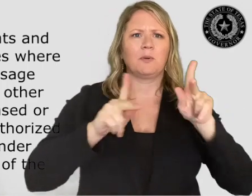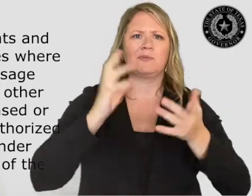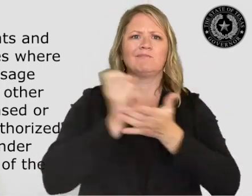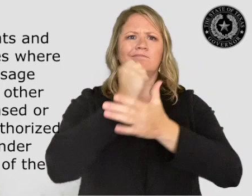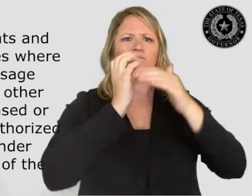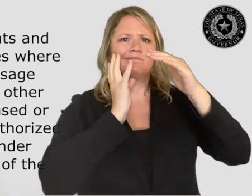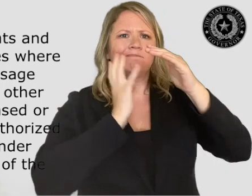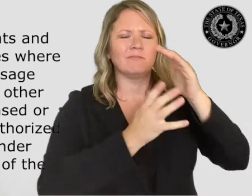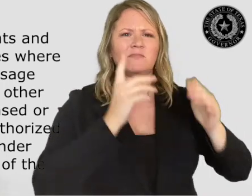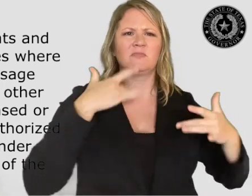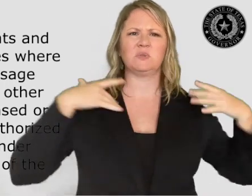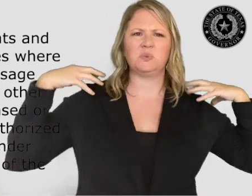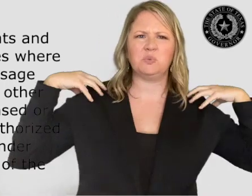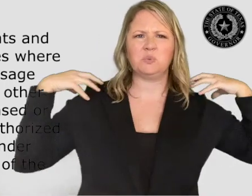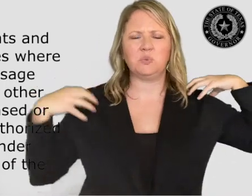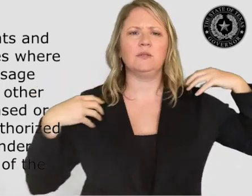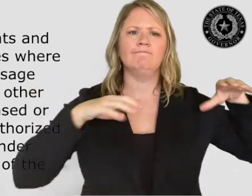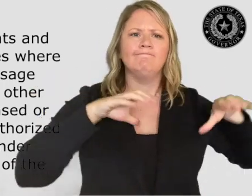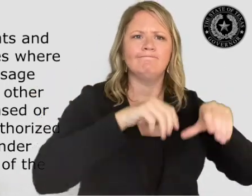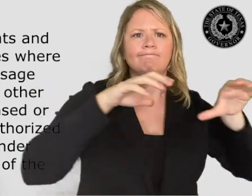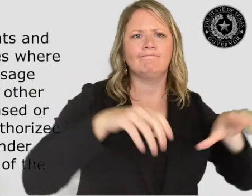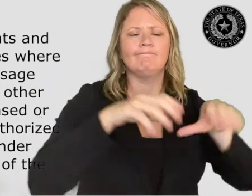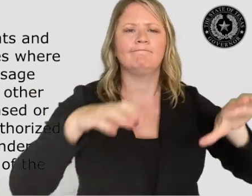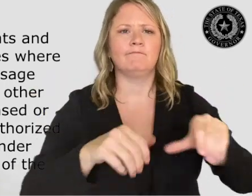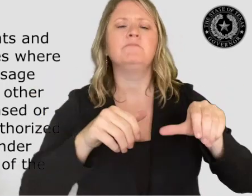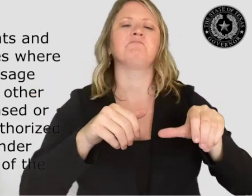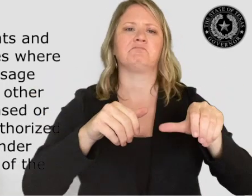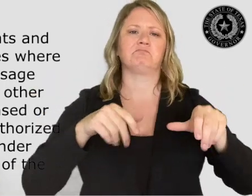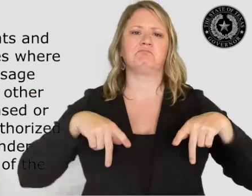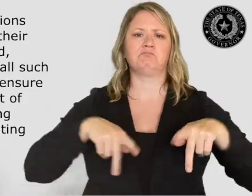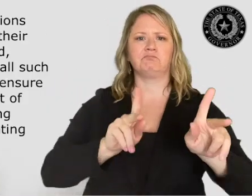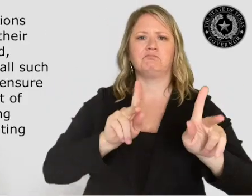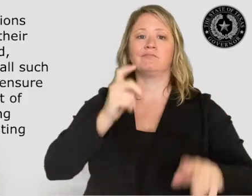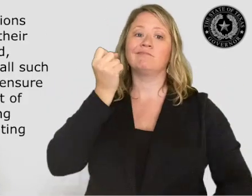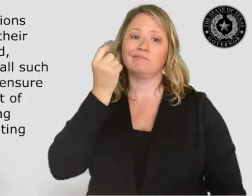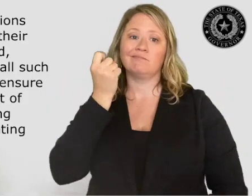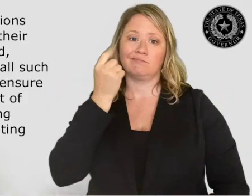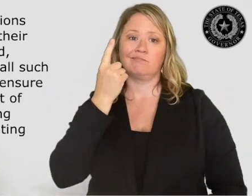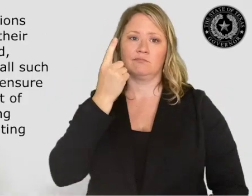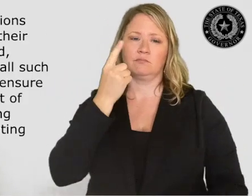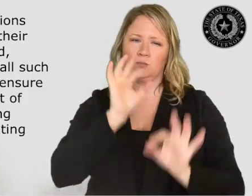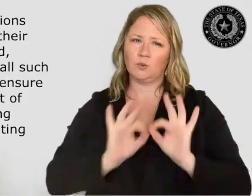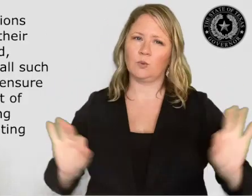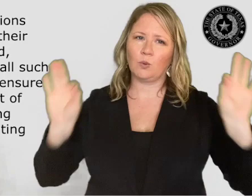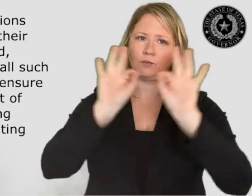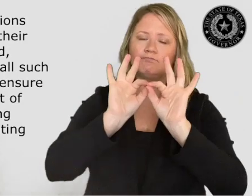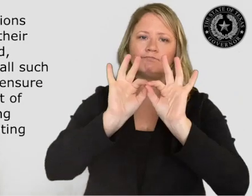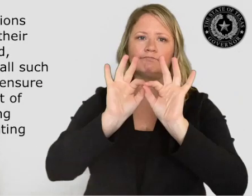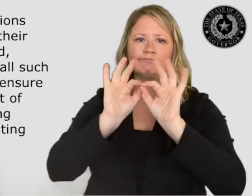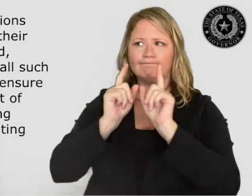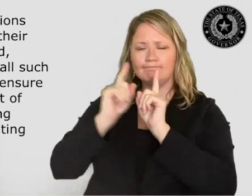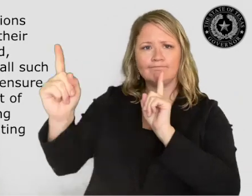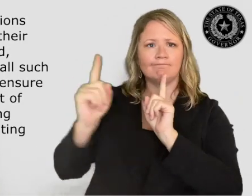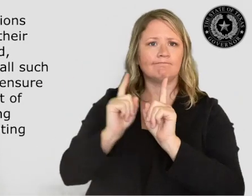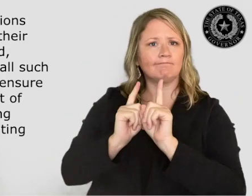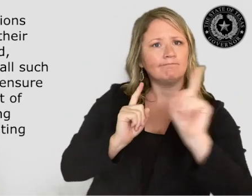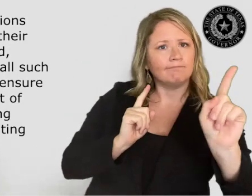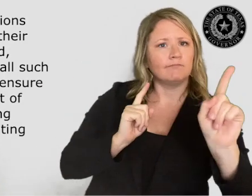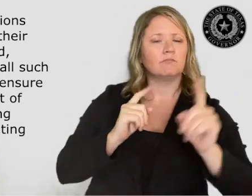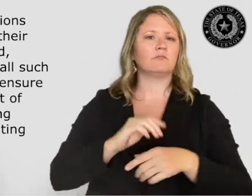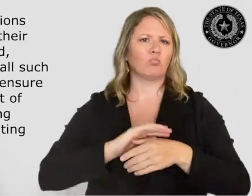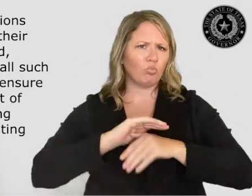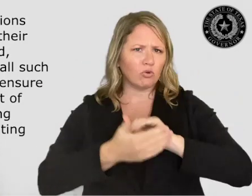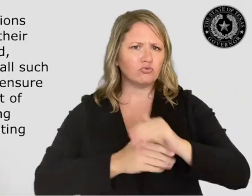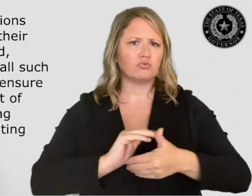otherwise authorized to practice under Chapter 455 of the Texas Occupations Code practice their trade,